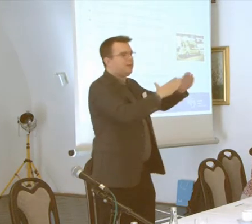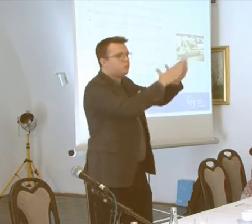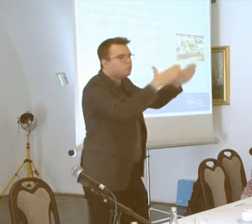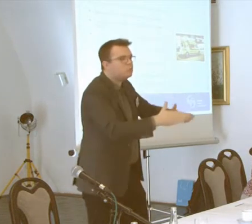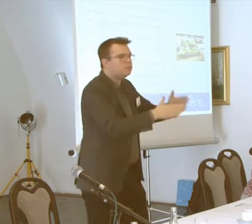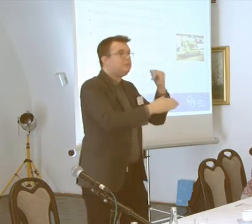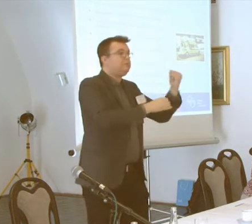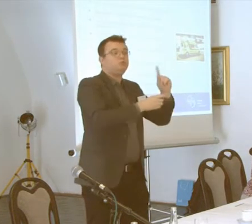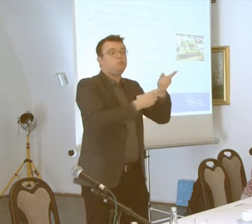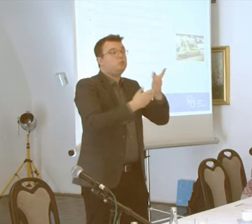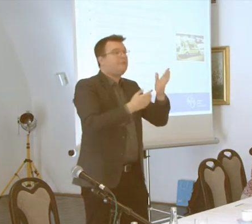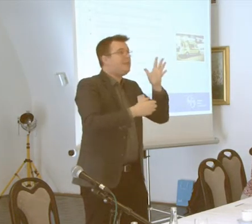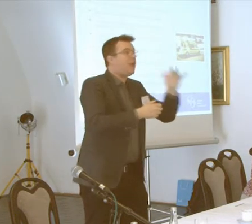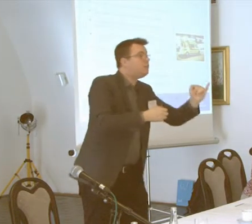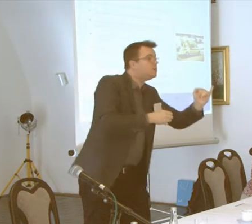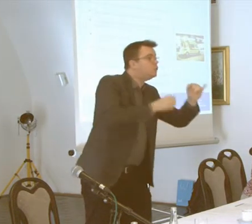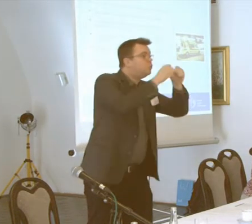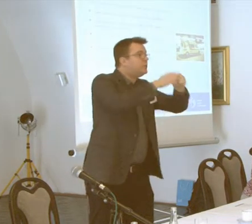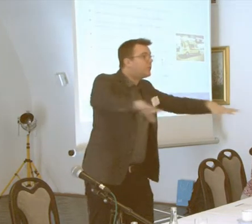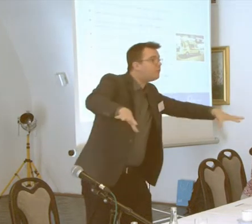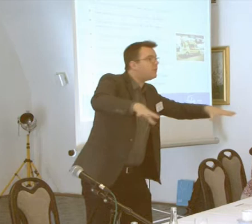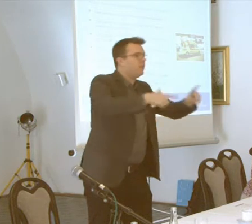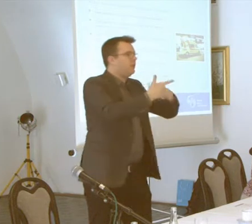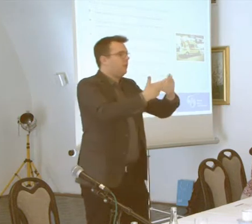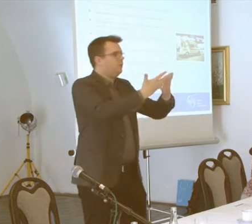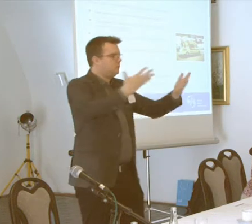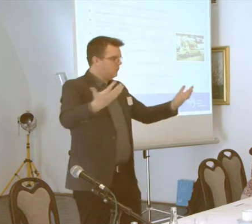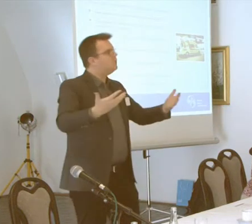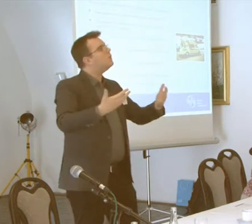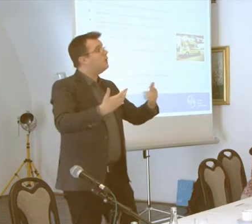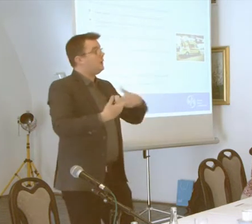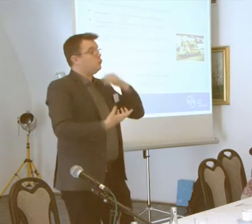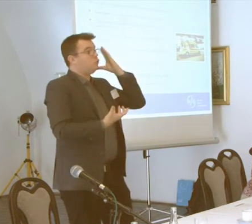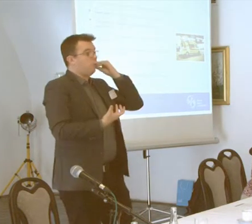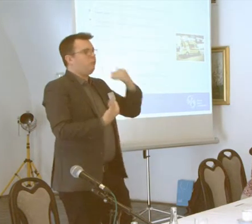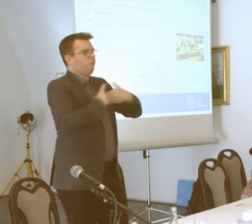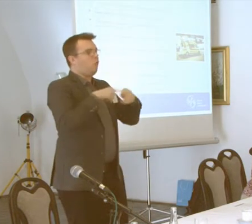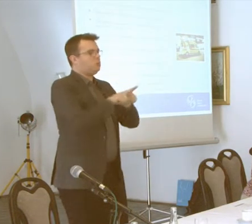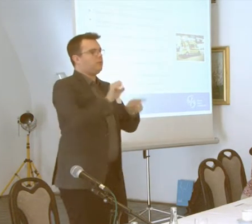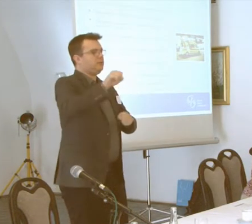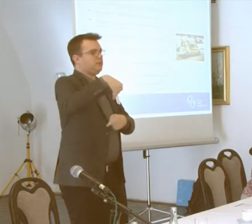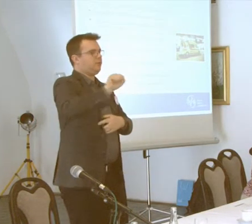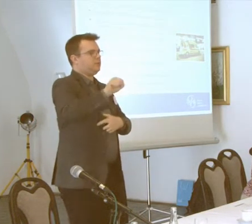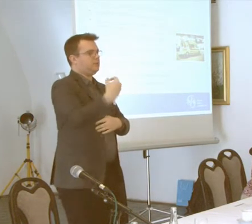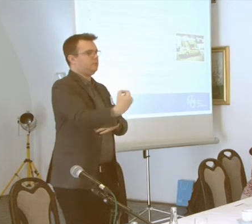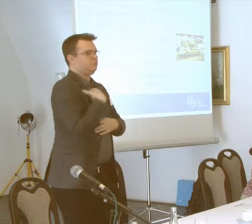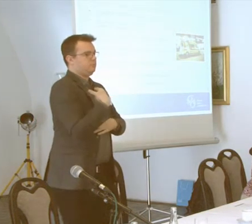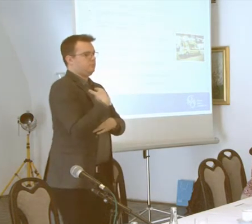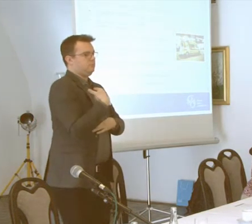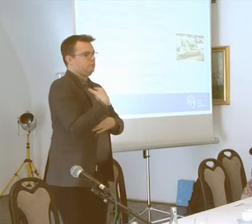them information and telling people to stay in the house in case of catastrophe or something like that. So deaf people can also receive a